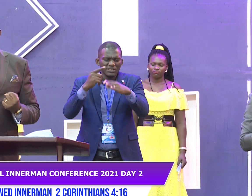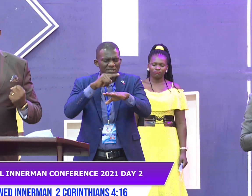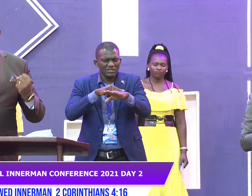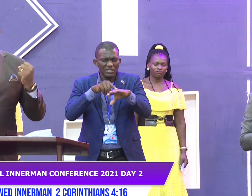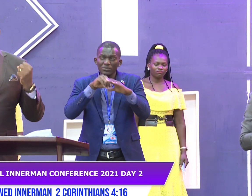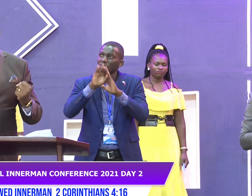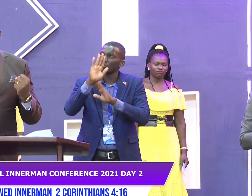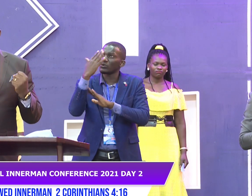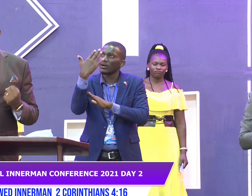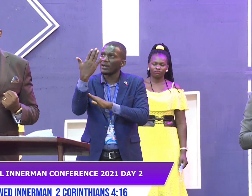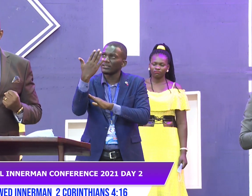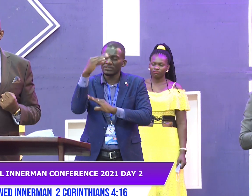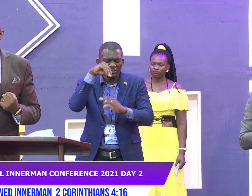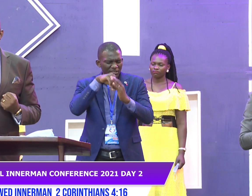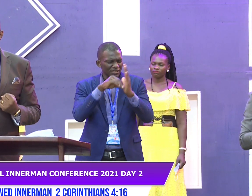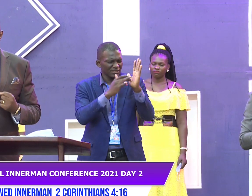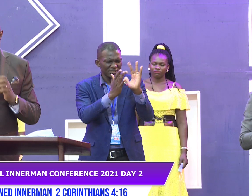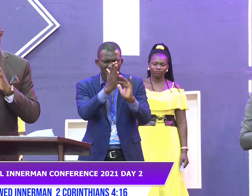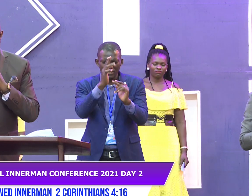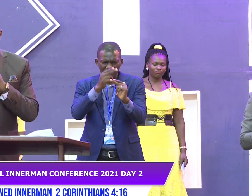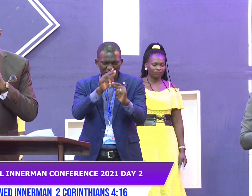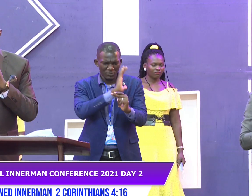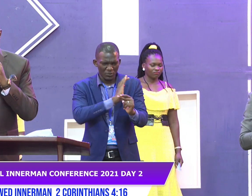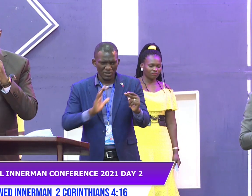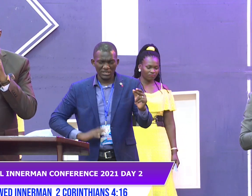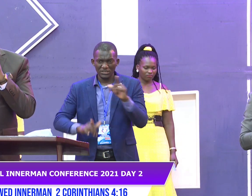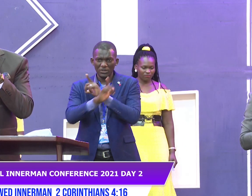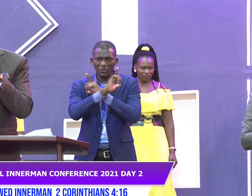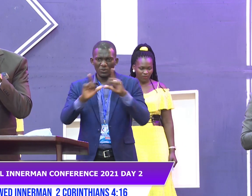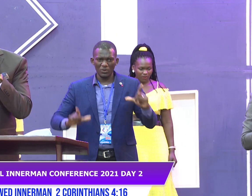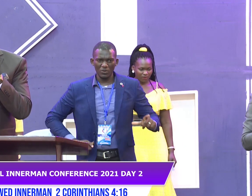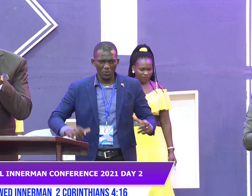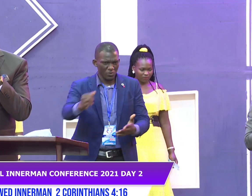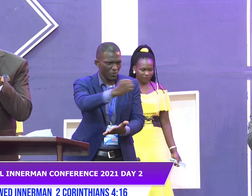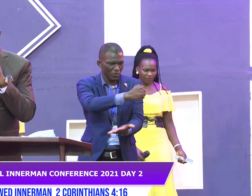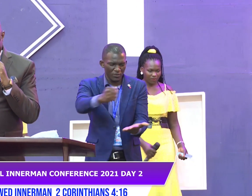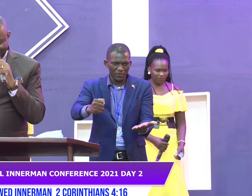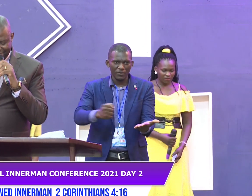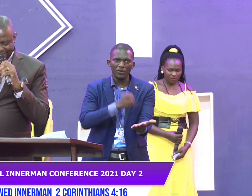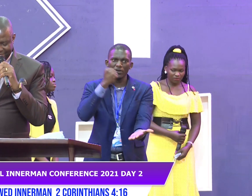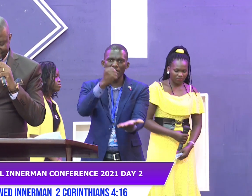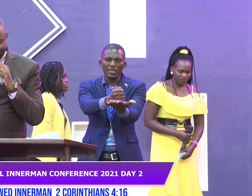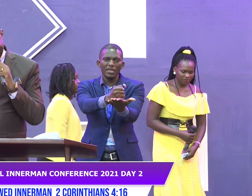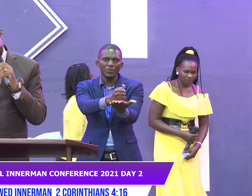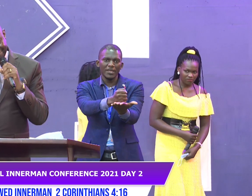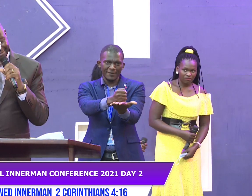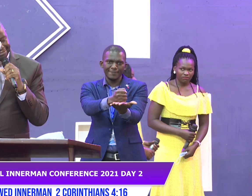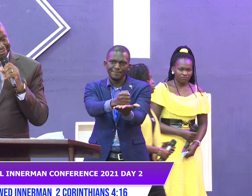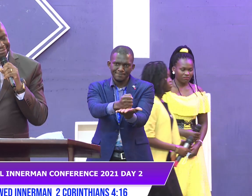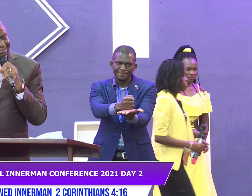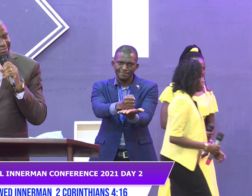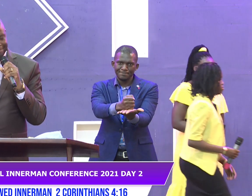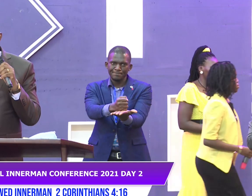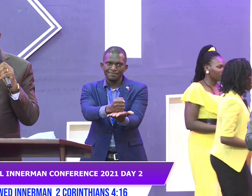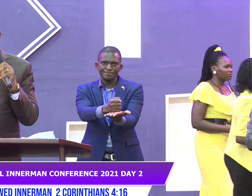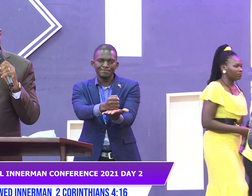session before you. In Jesus' name. Amen. Amen.